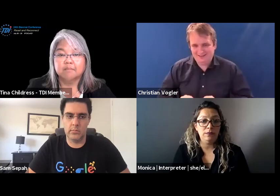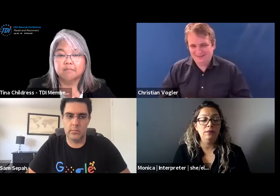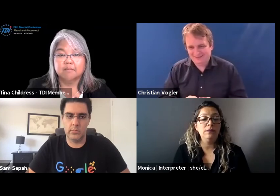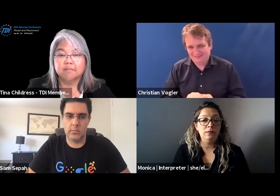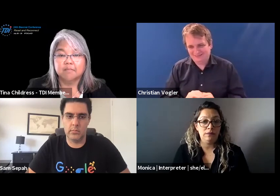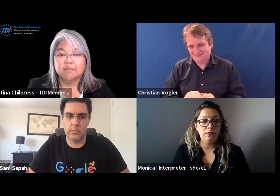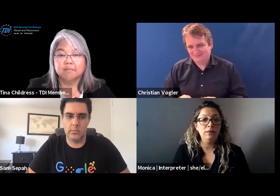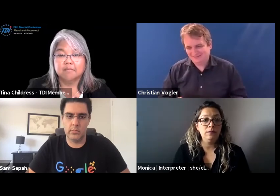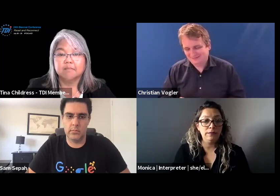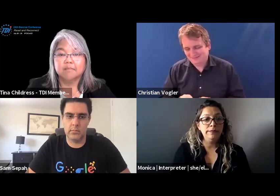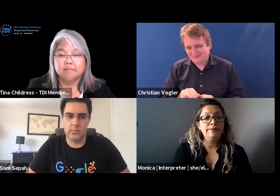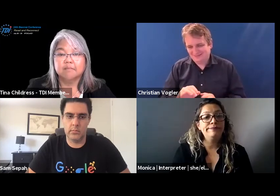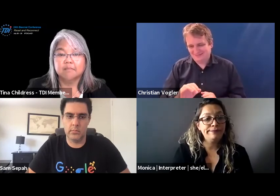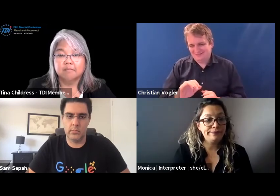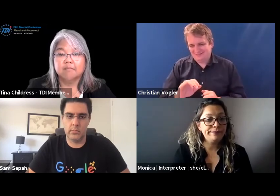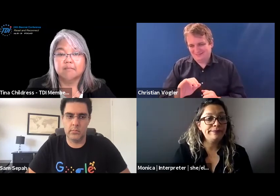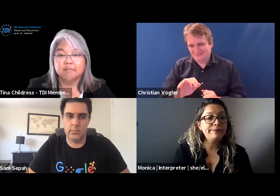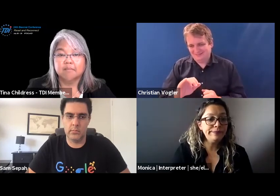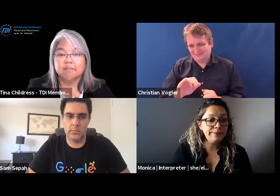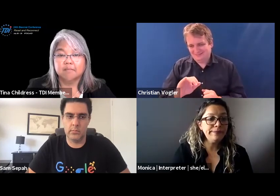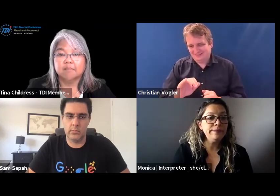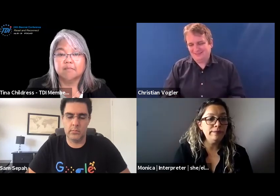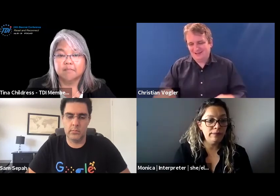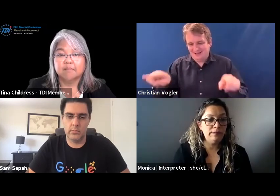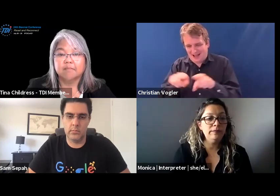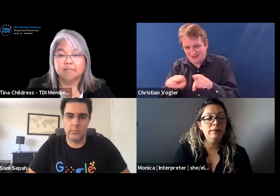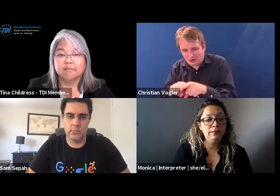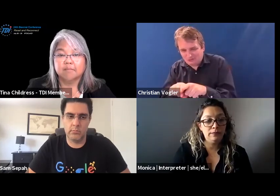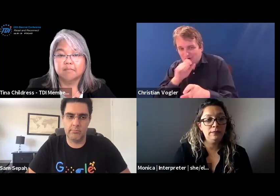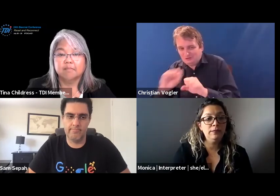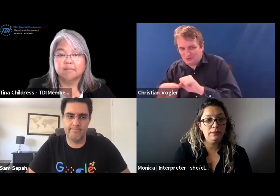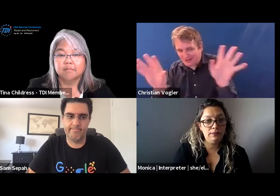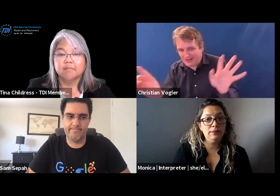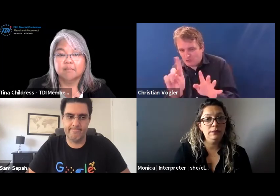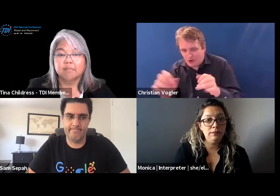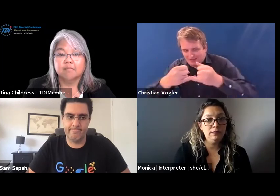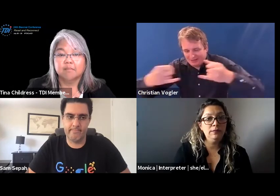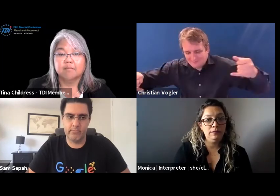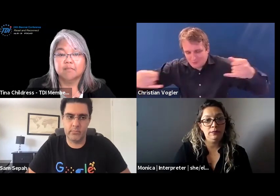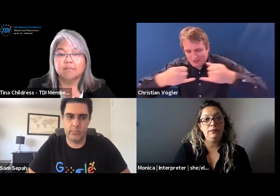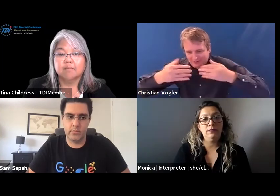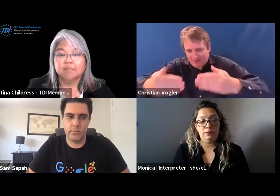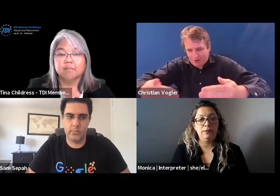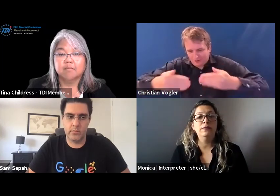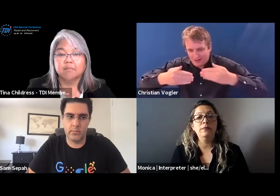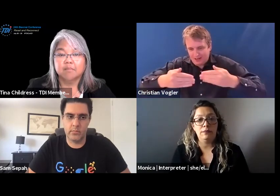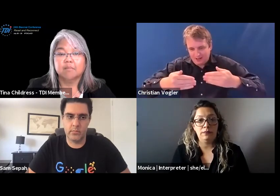have some continuity on what it looks like and clear things up. And then also